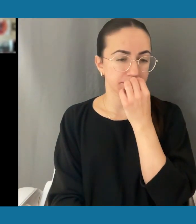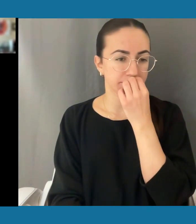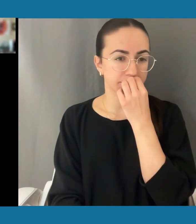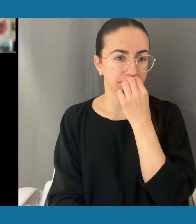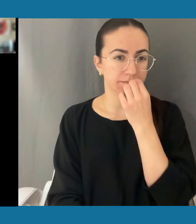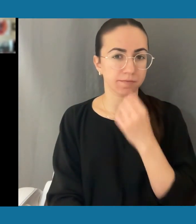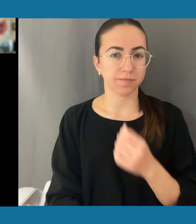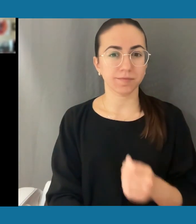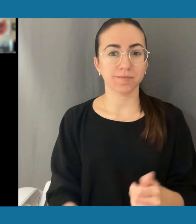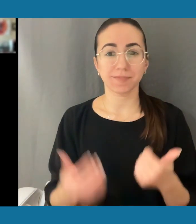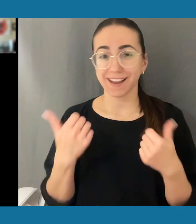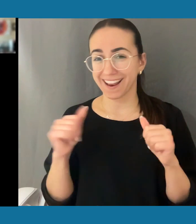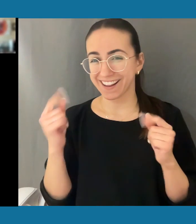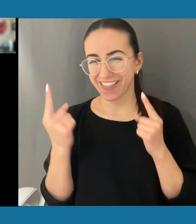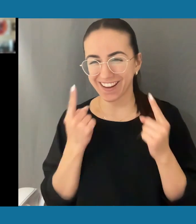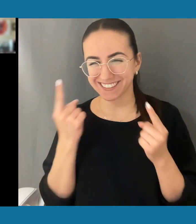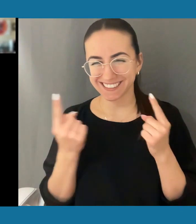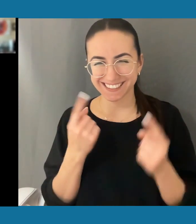Anybody have thoughts?